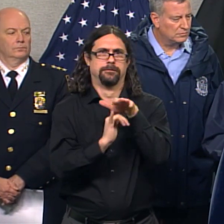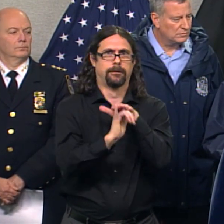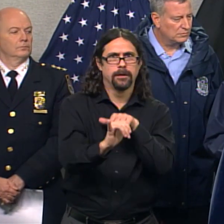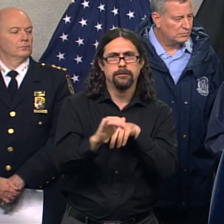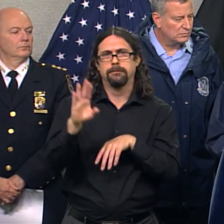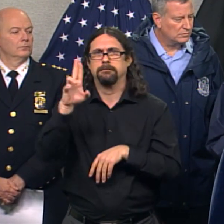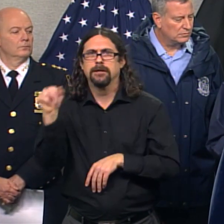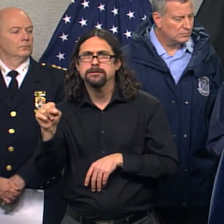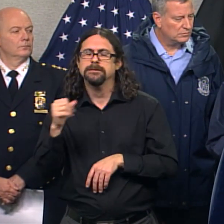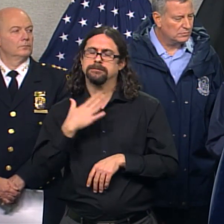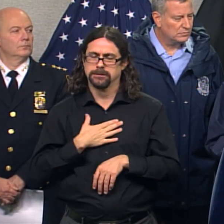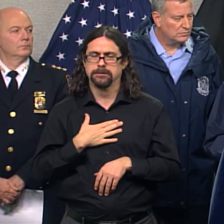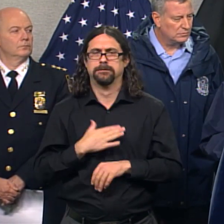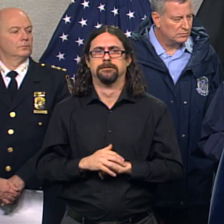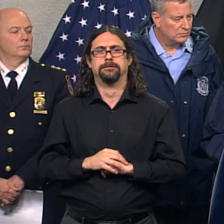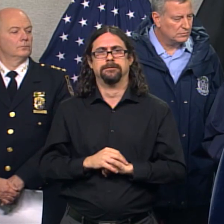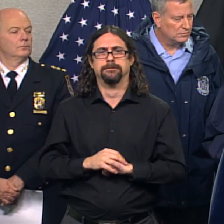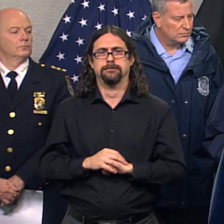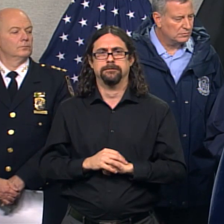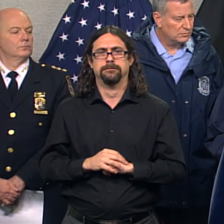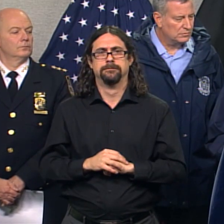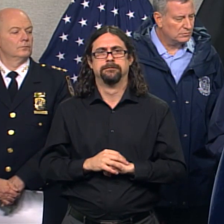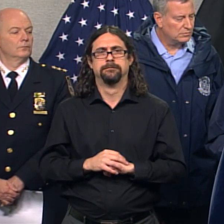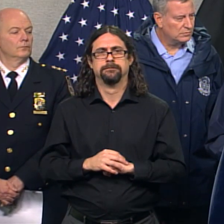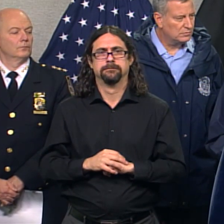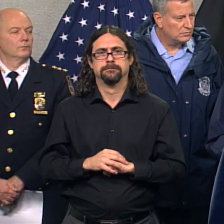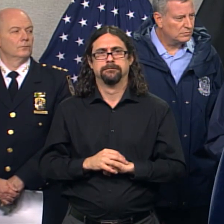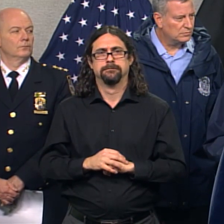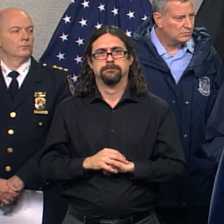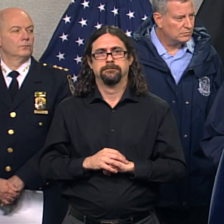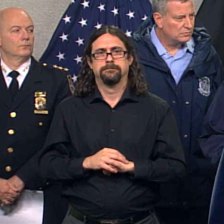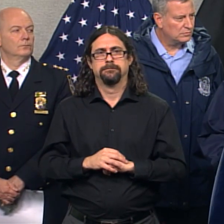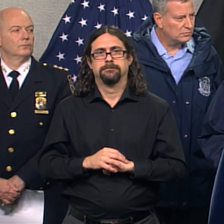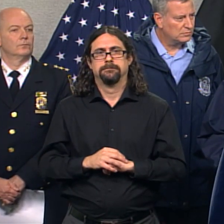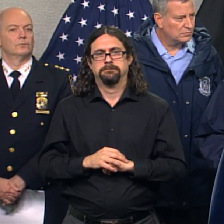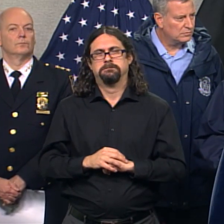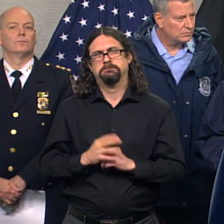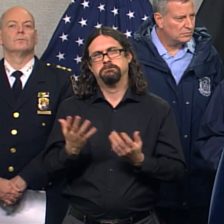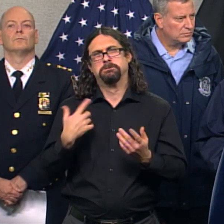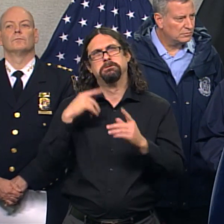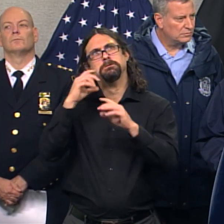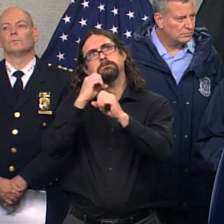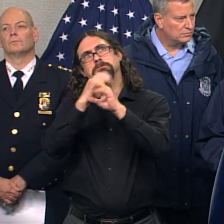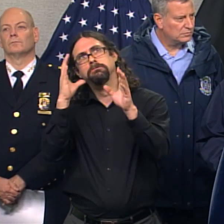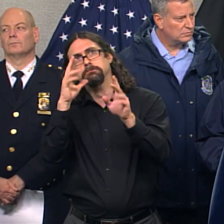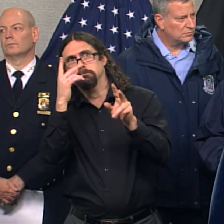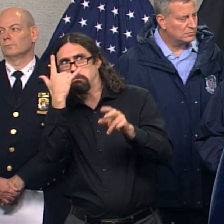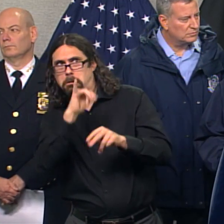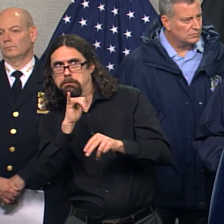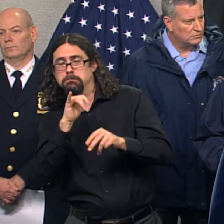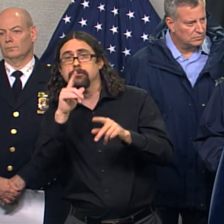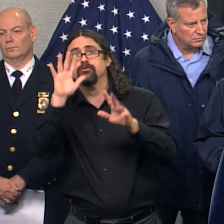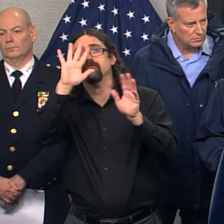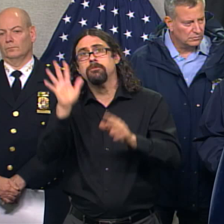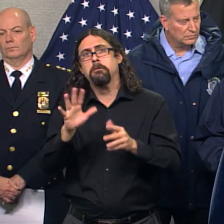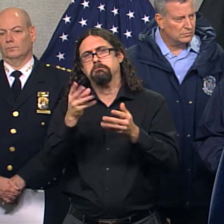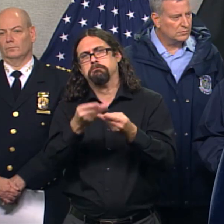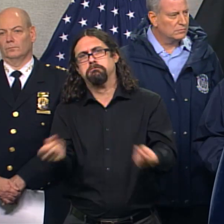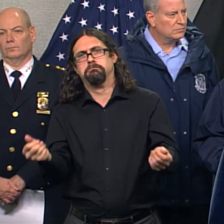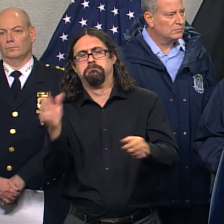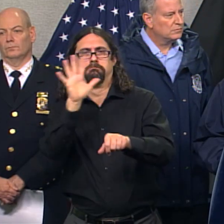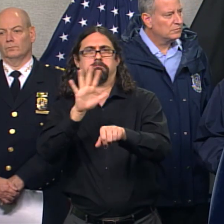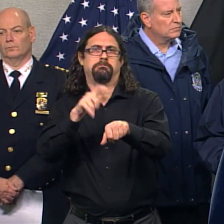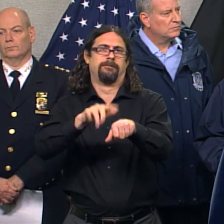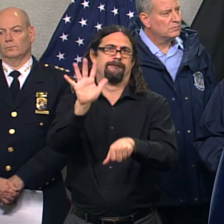end earlier this afternoon before the evening rush hour. As he mentioned earlier, he got a first-hand report from the National